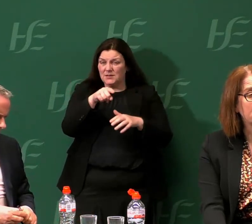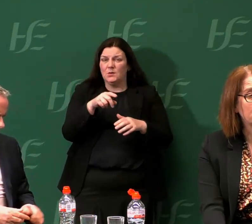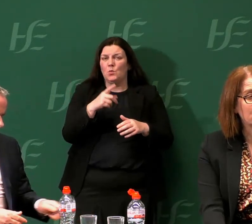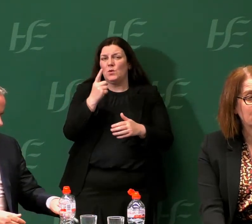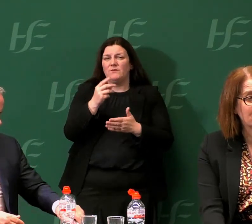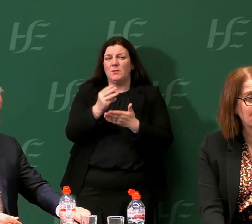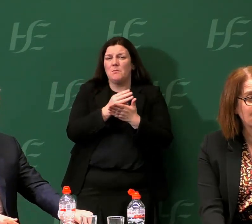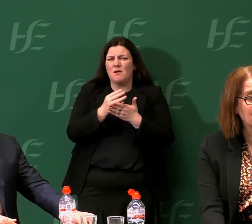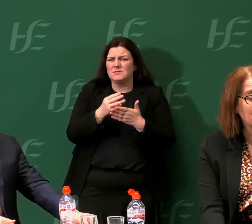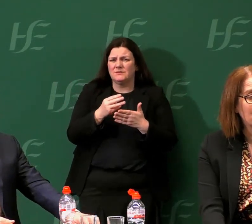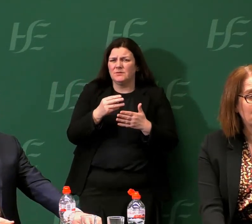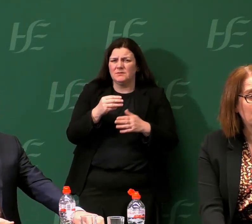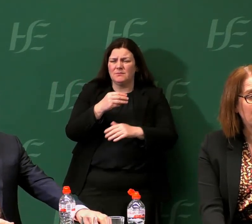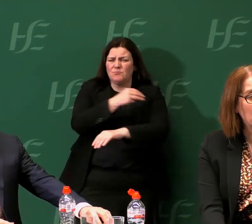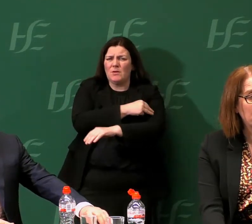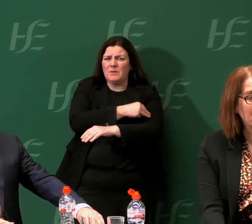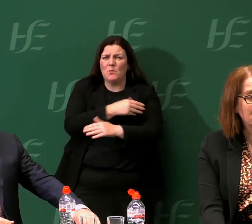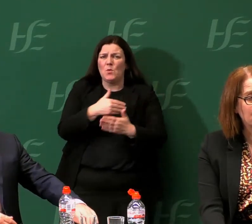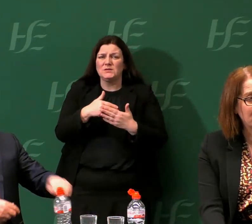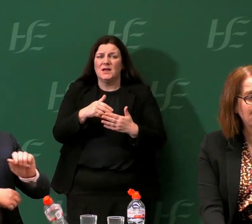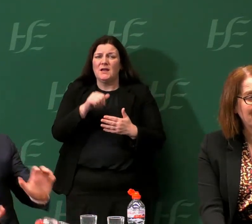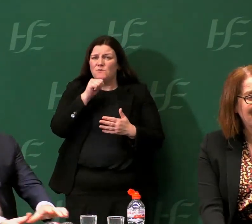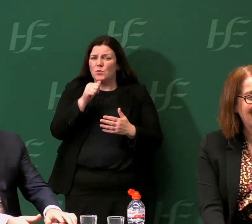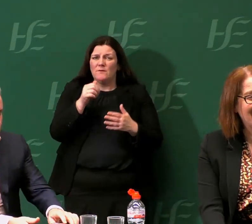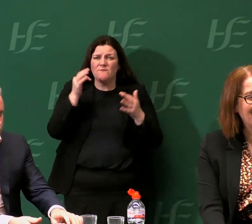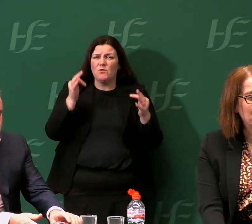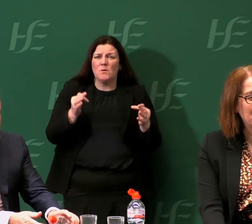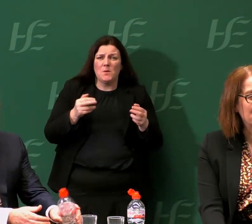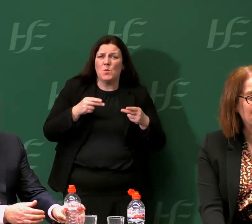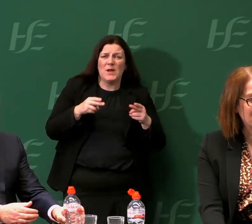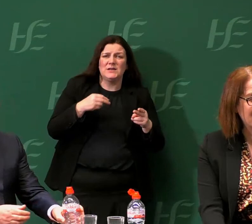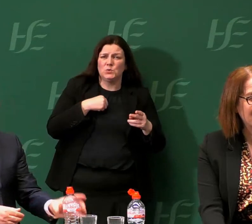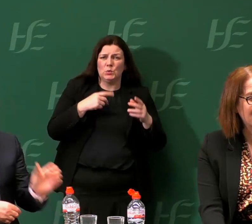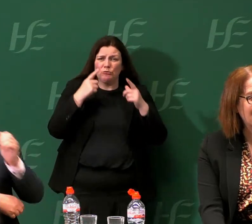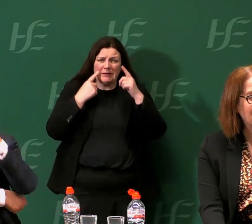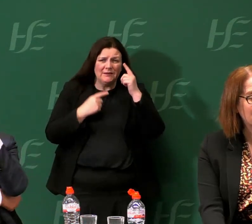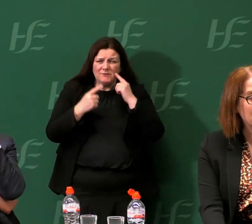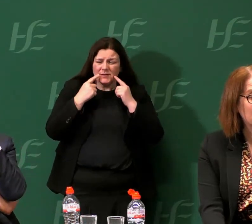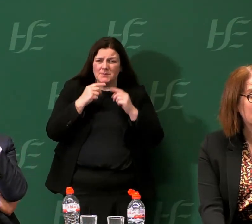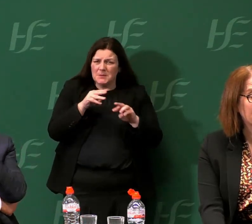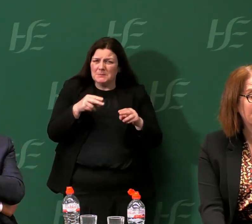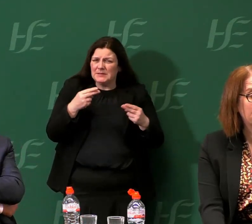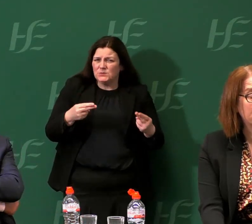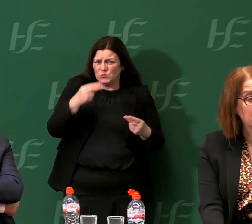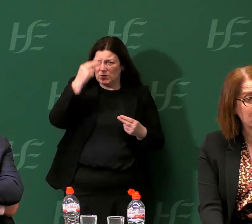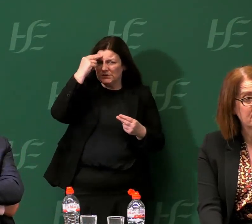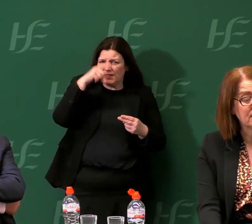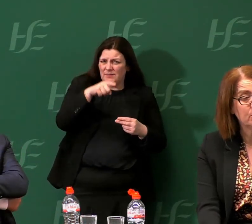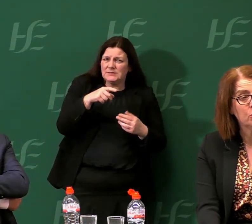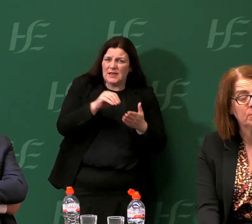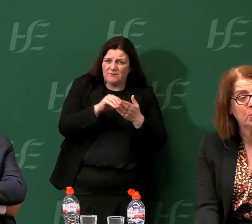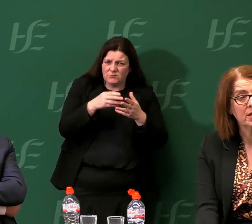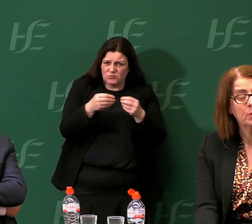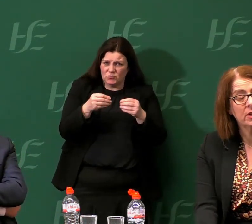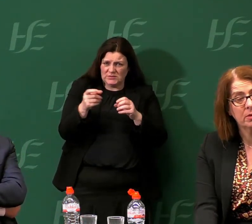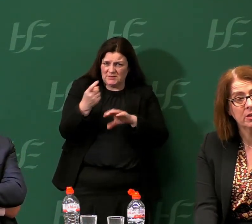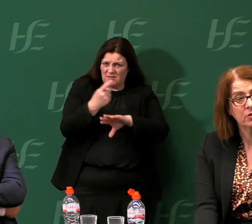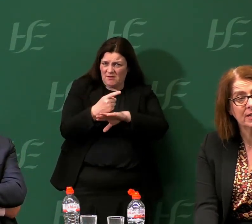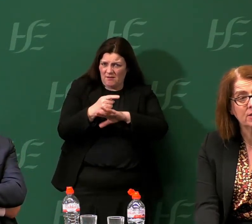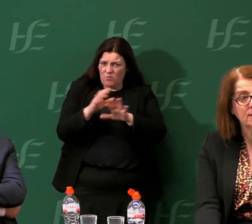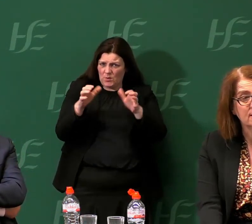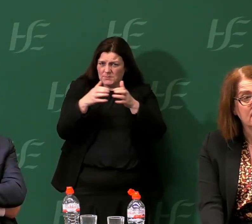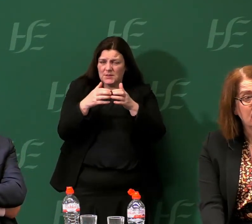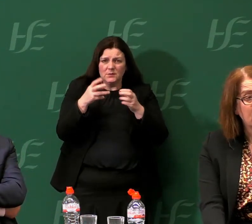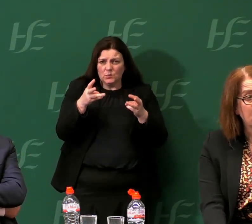it's often misunderstood. So there's no pro forma way to grieve, and for people to understand that, and there's resources available on our website, and we're going to be working with our